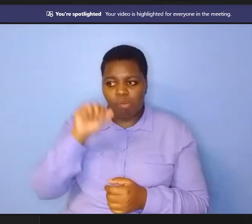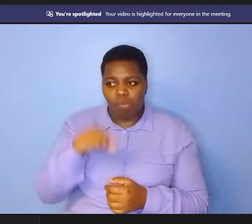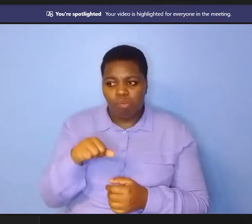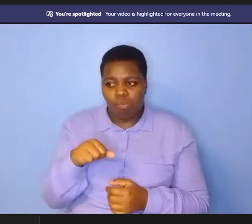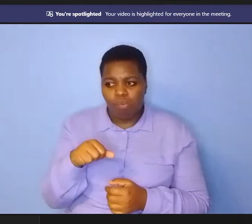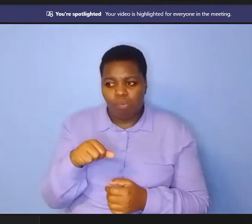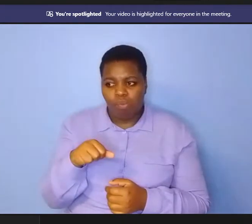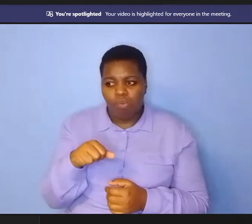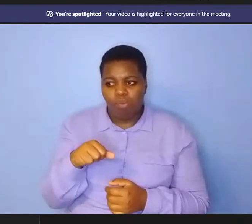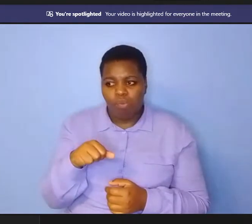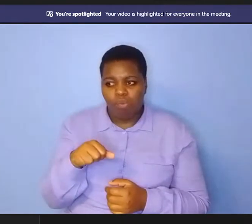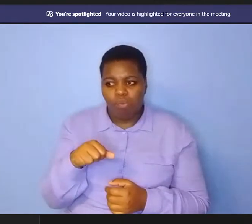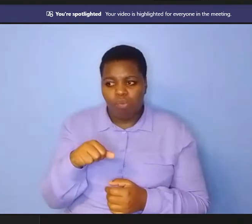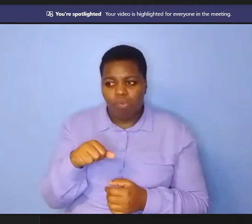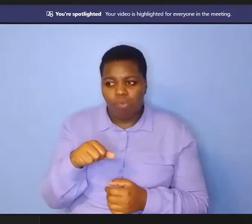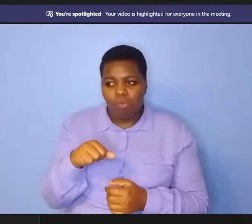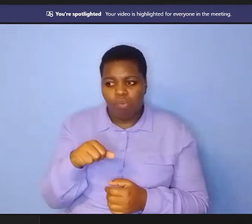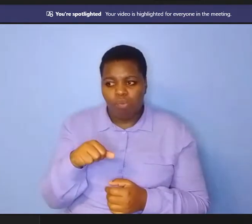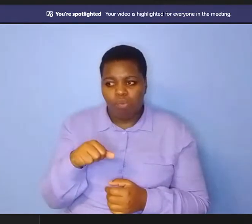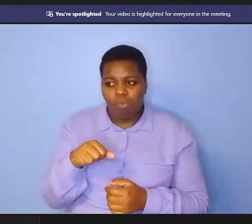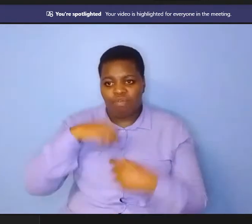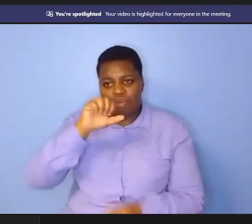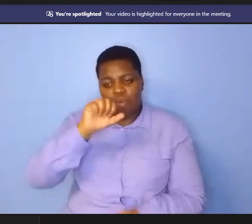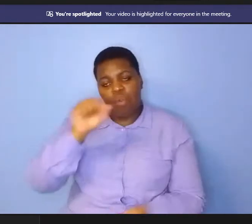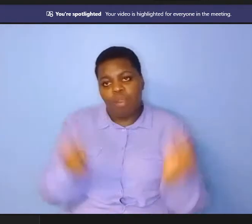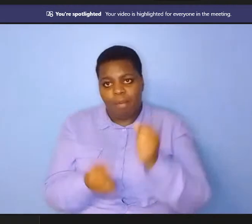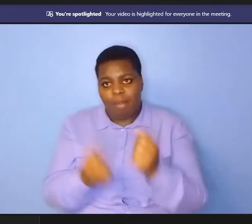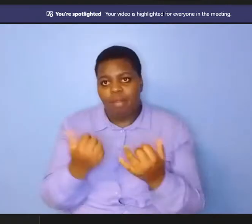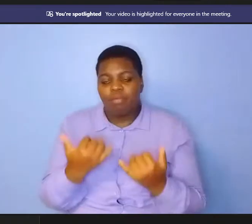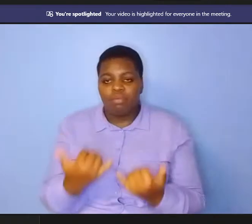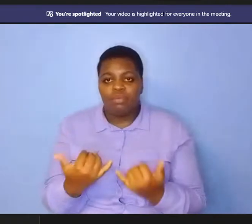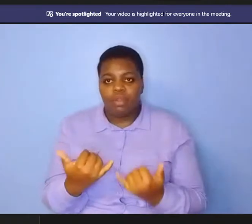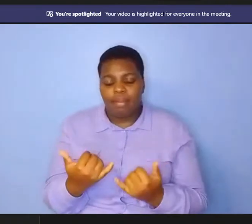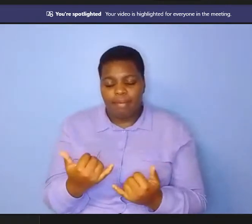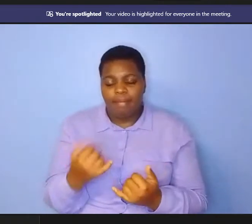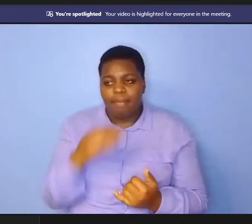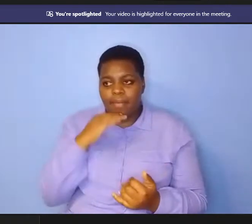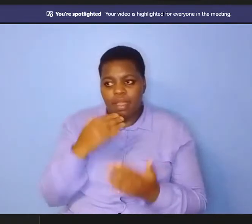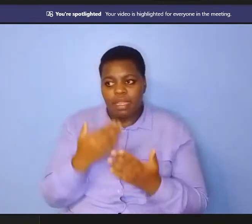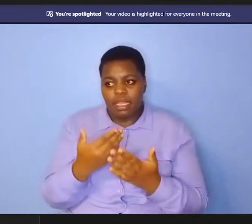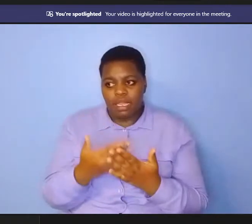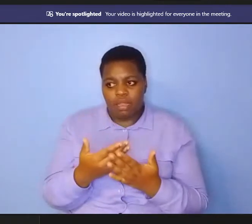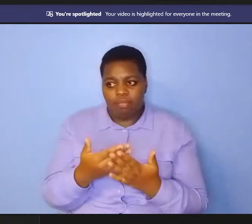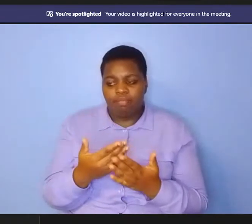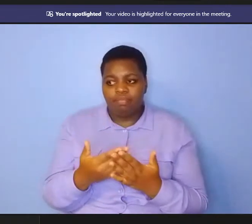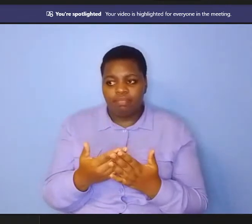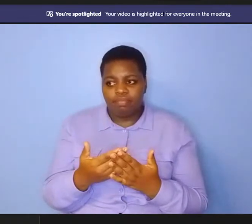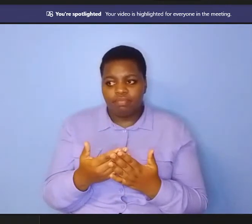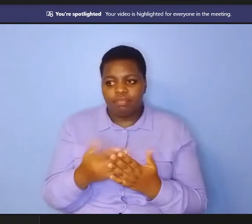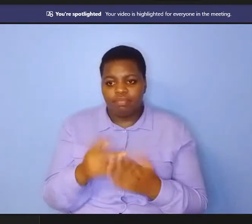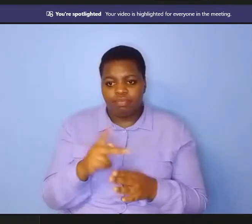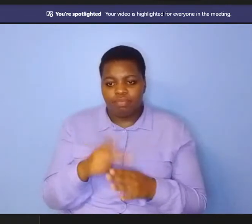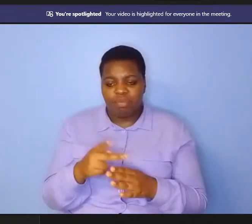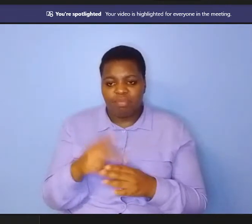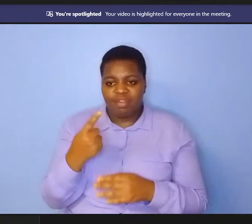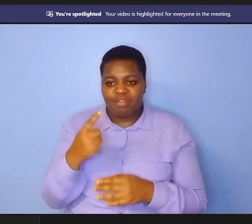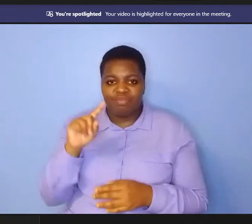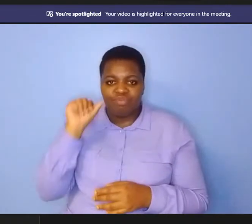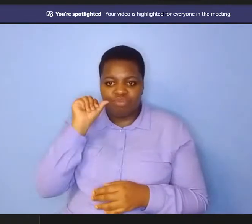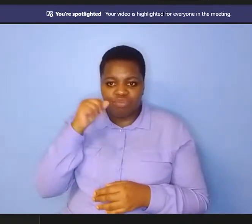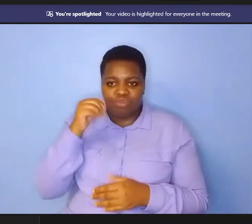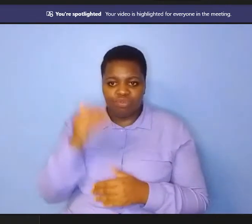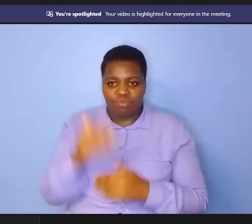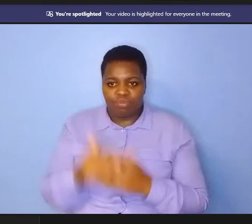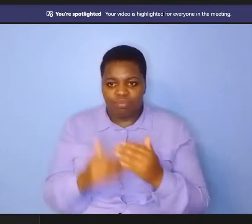it's prudent for us to wrap up this afternoon so that we can at least prepare for tomorrow's proceedings as